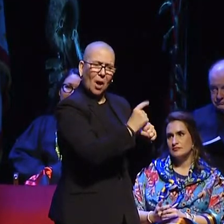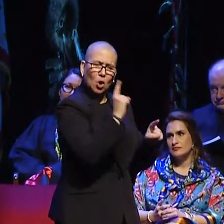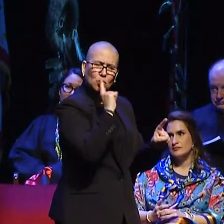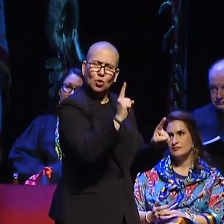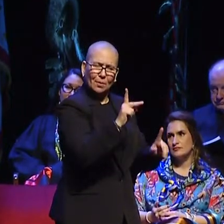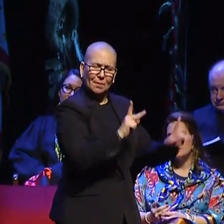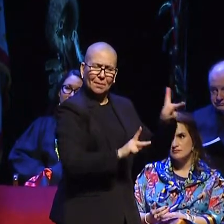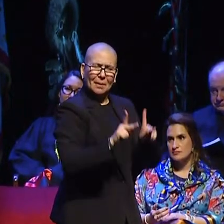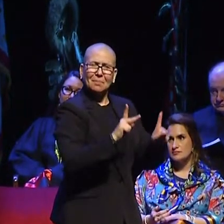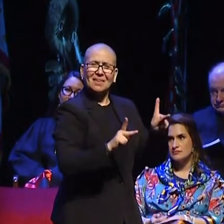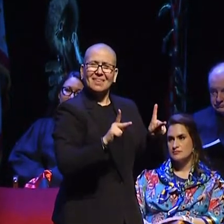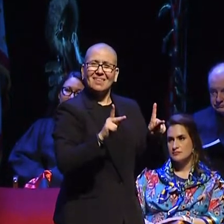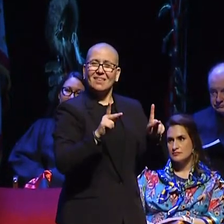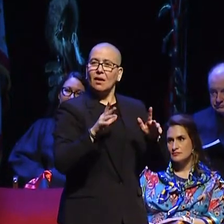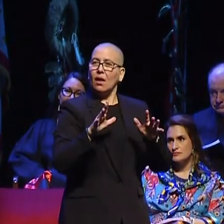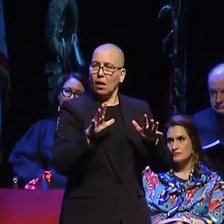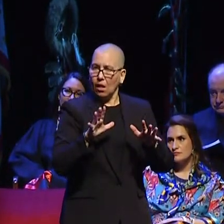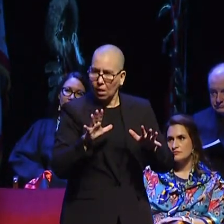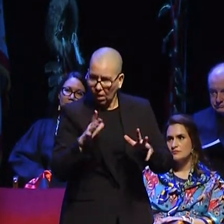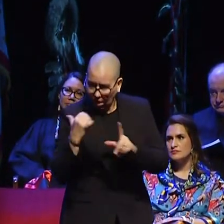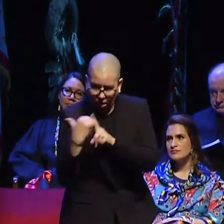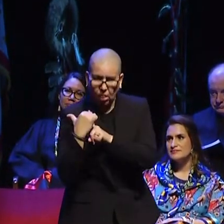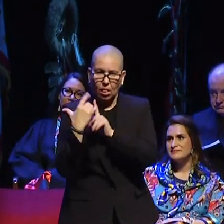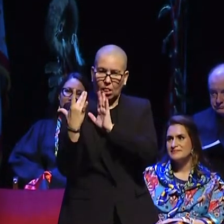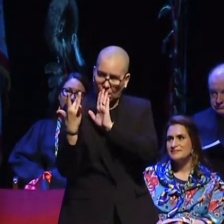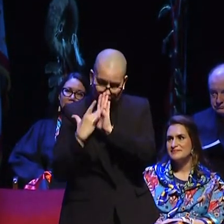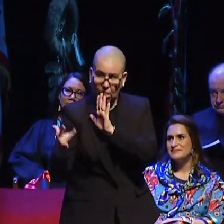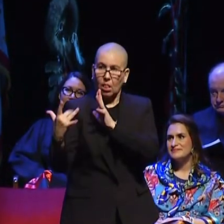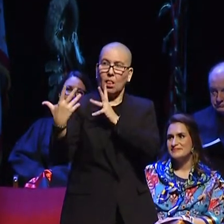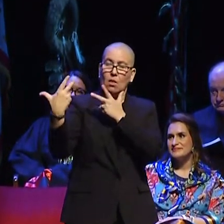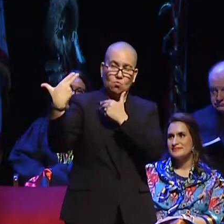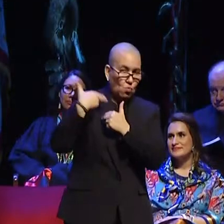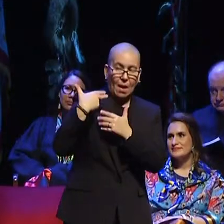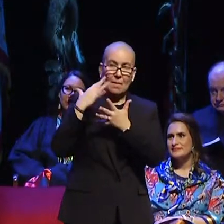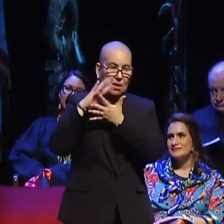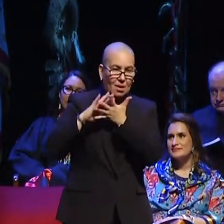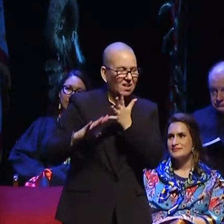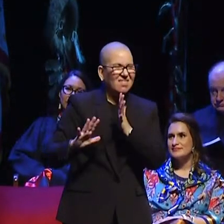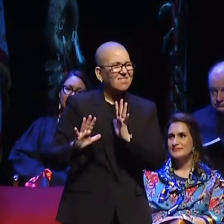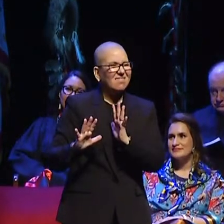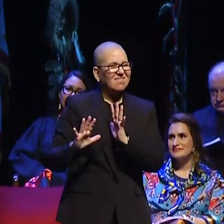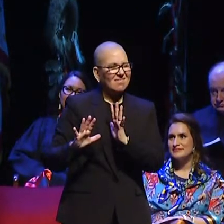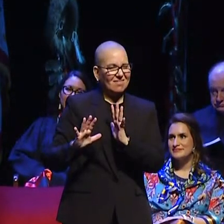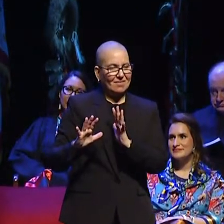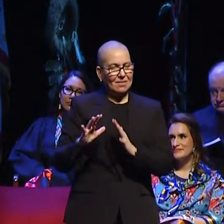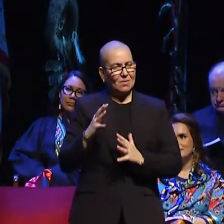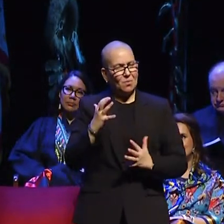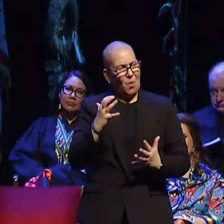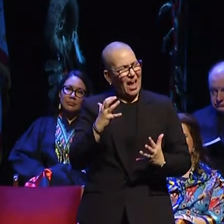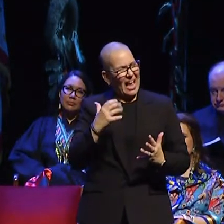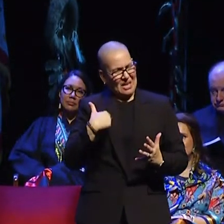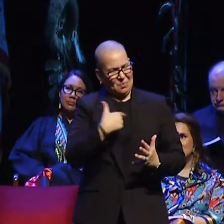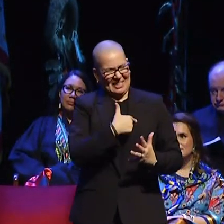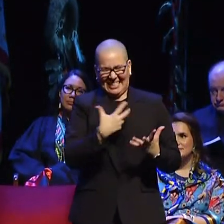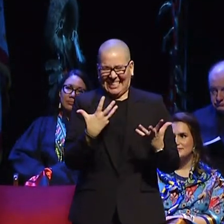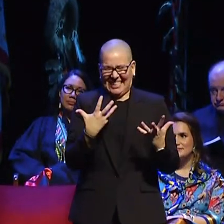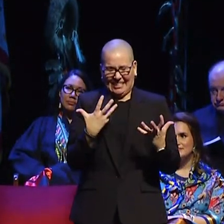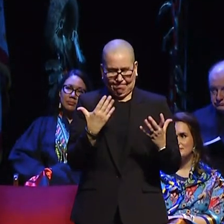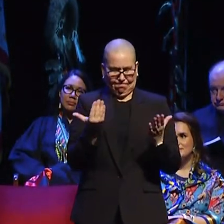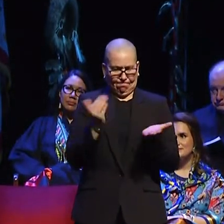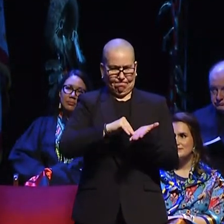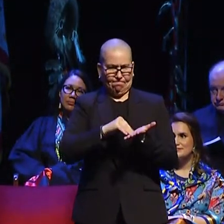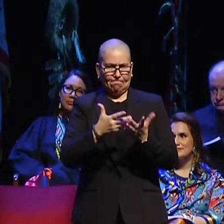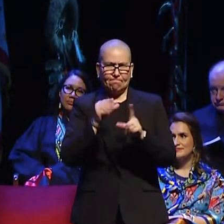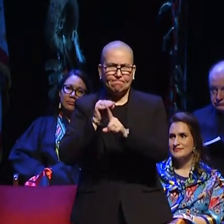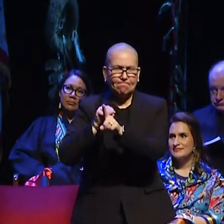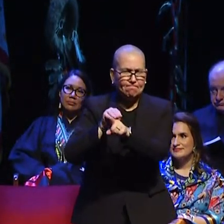be shot or to not be involved in that. So let's do things that all of us know and the vast majority of Minnesotans support. Let's